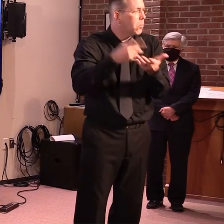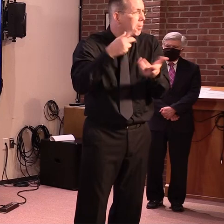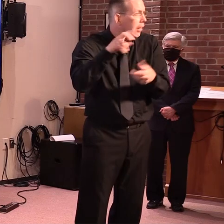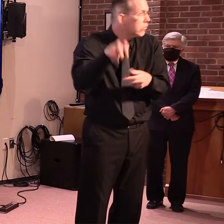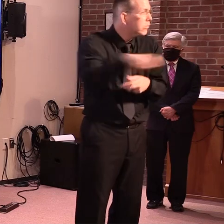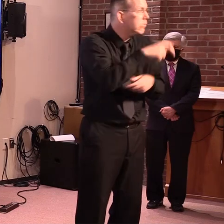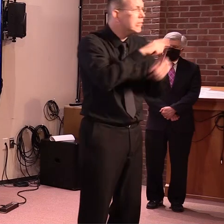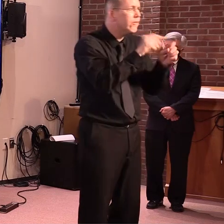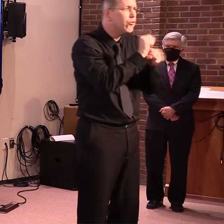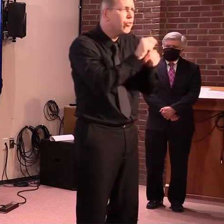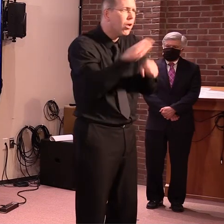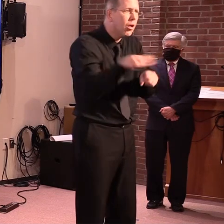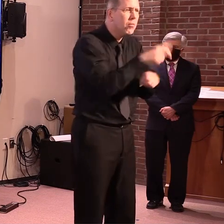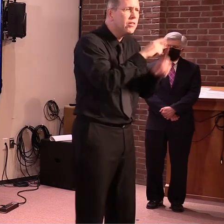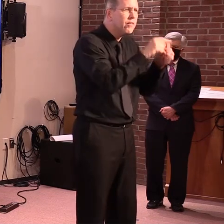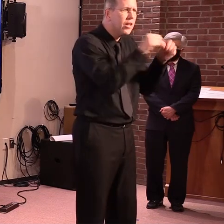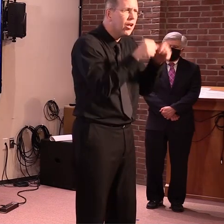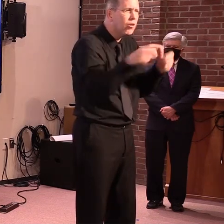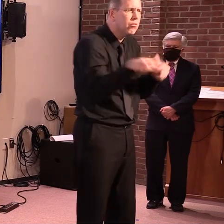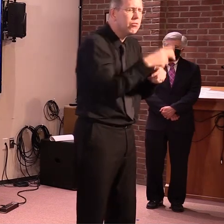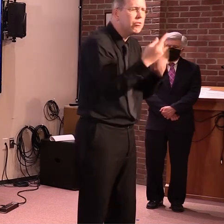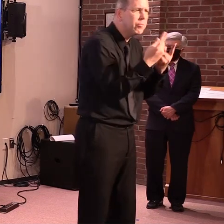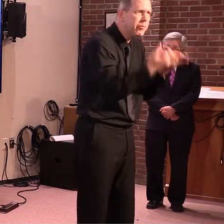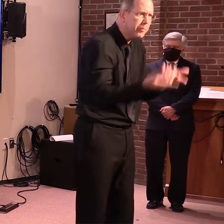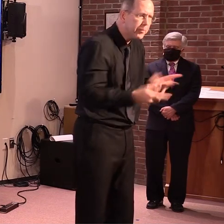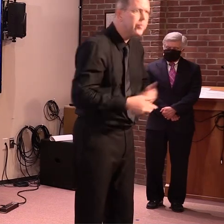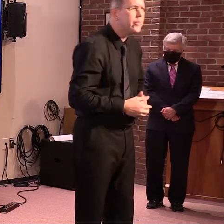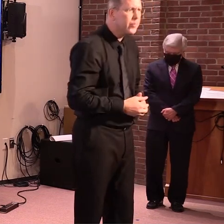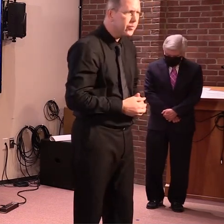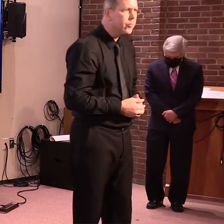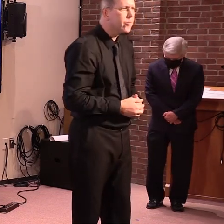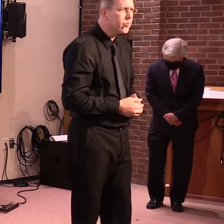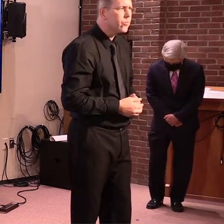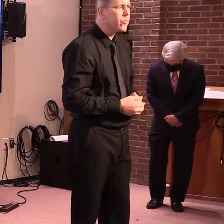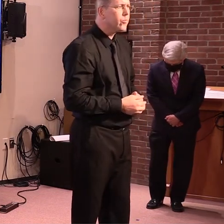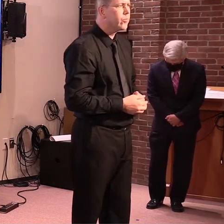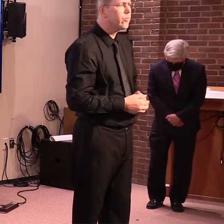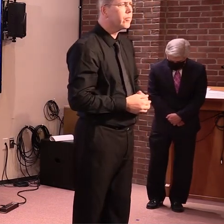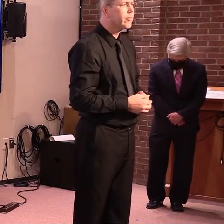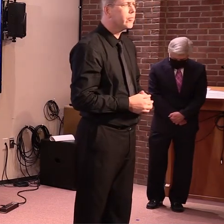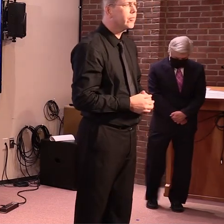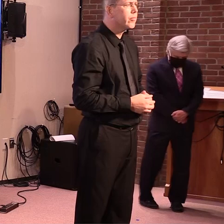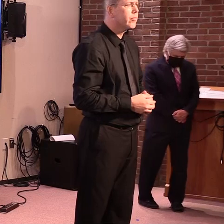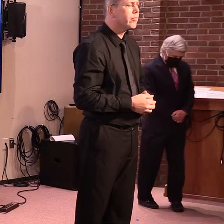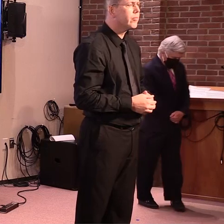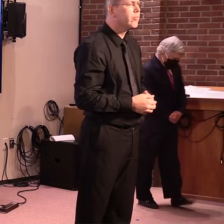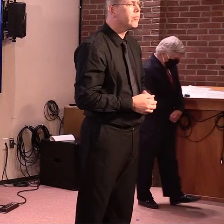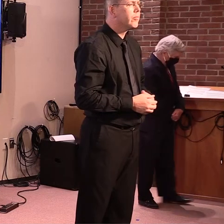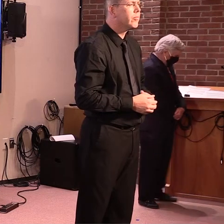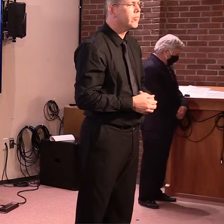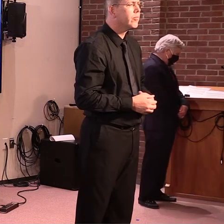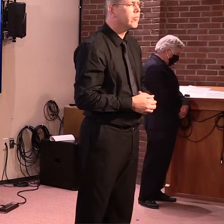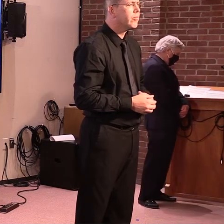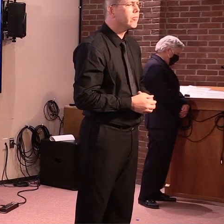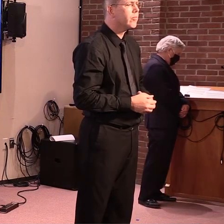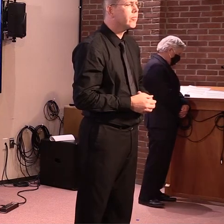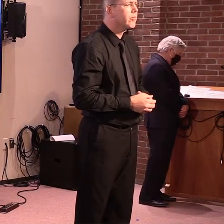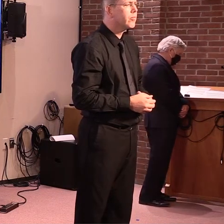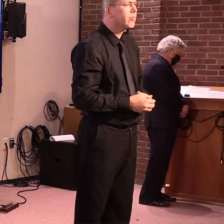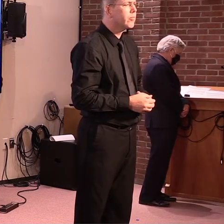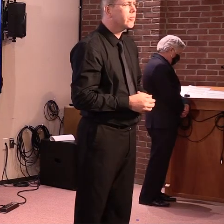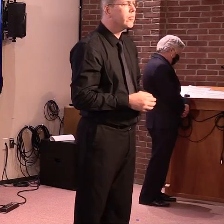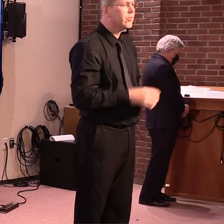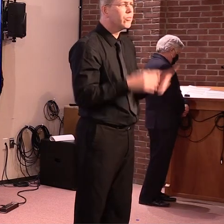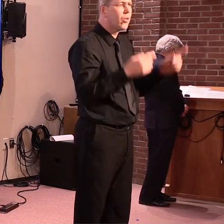Act. It depends on the percentage of the workforce or the number of people being laid off. But in